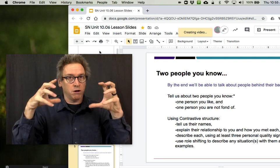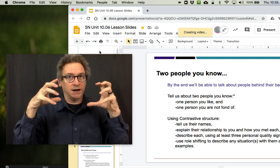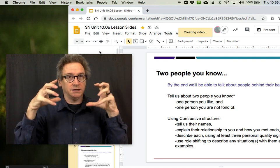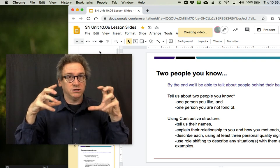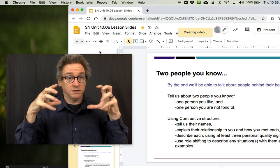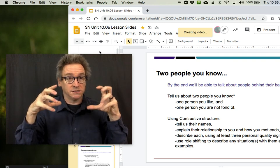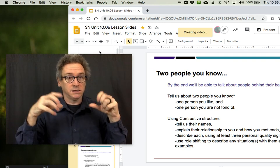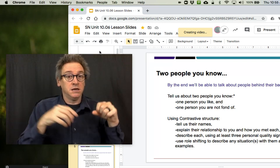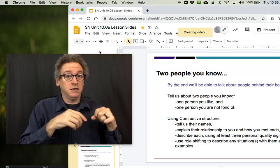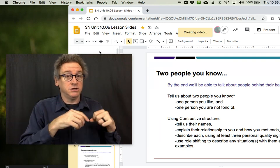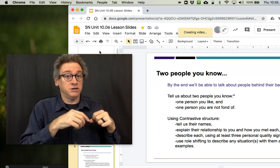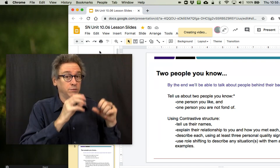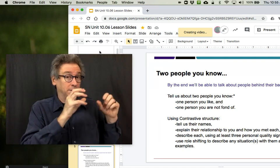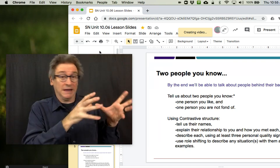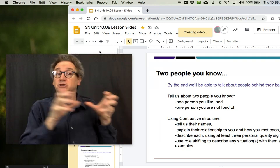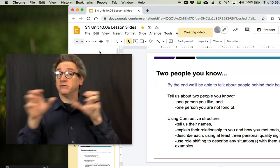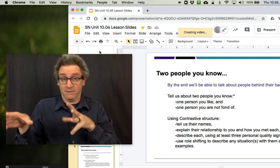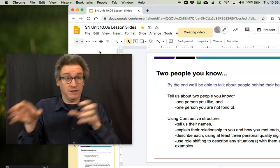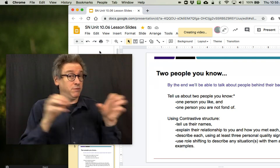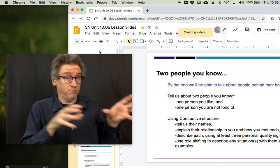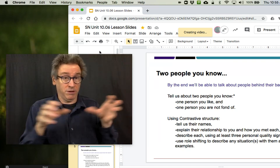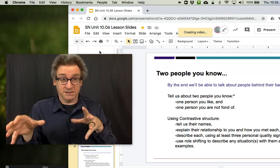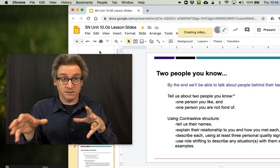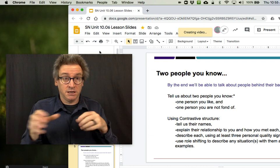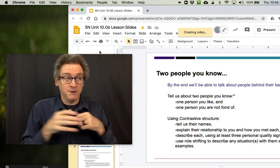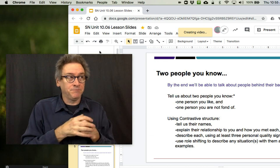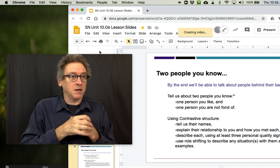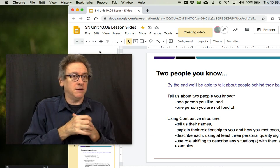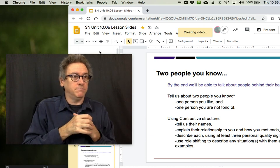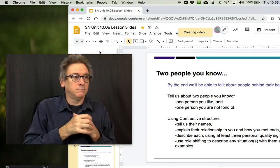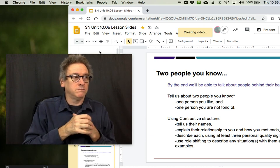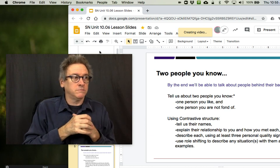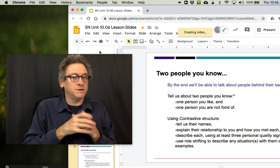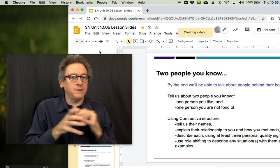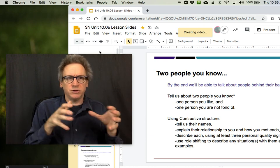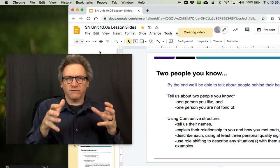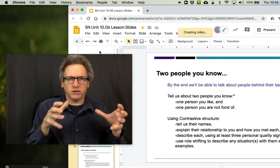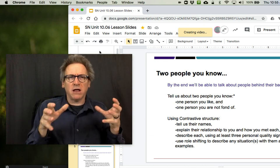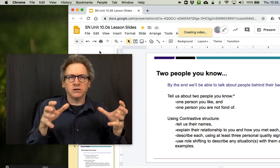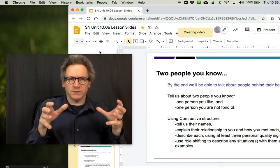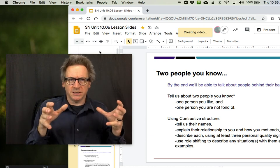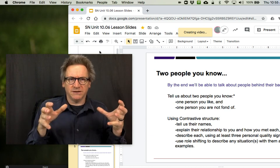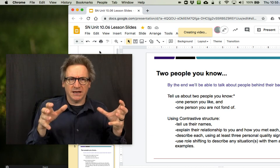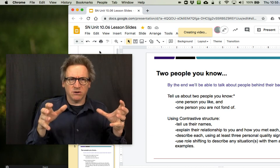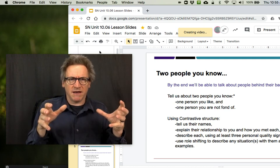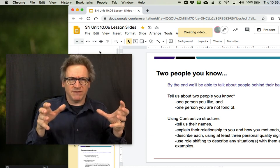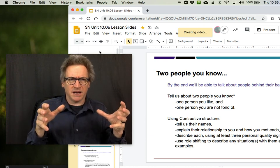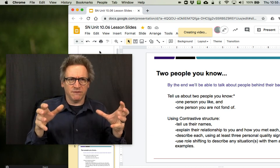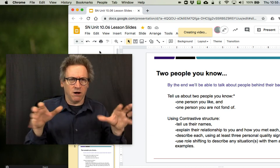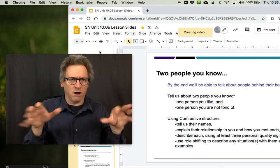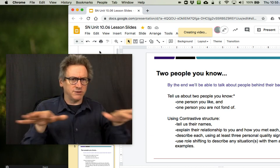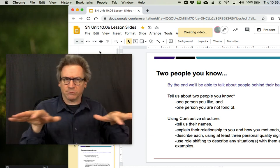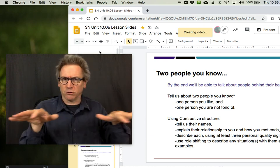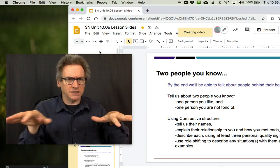don't automatically do this, to picture them in both places. Some people do have a challenge with this if they don't have that